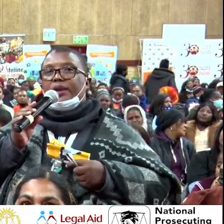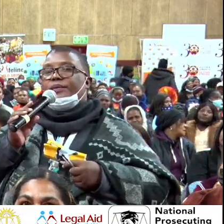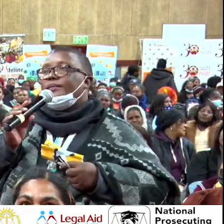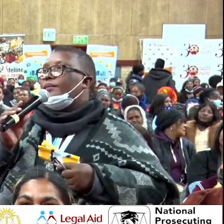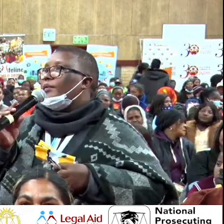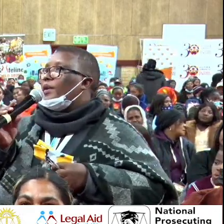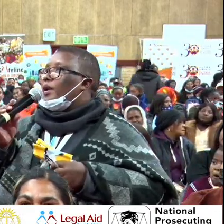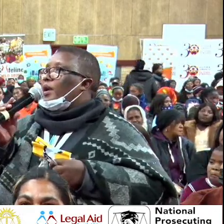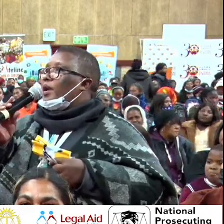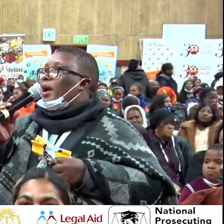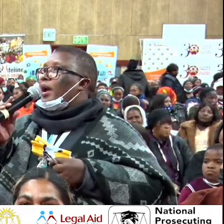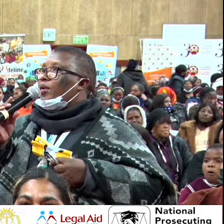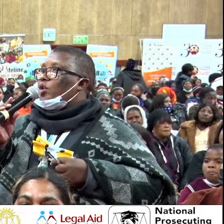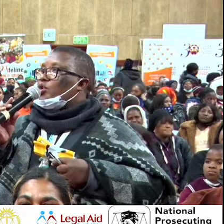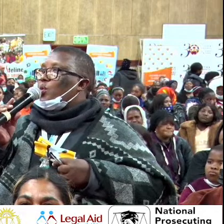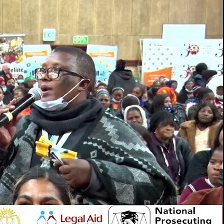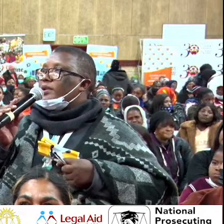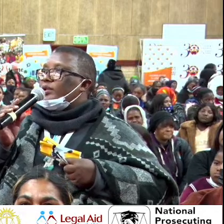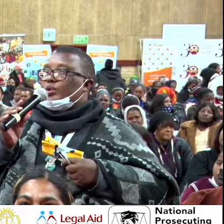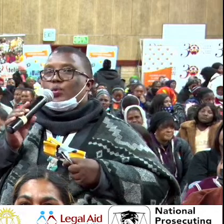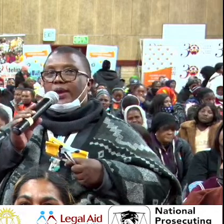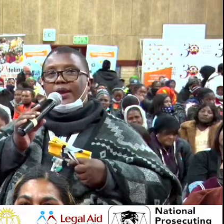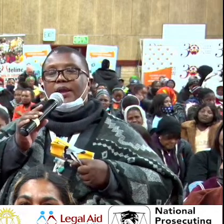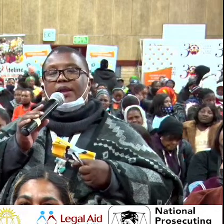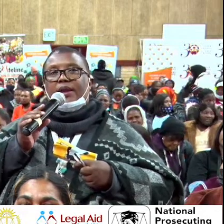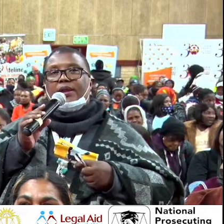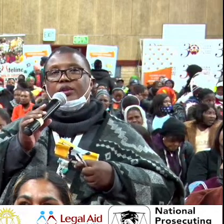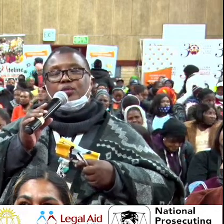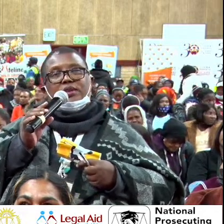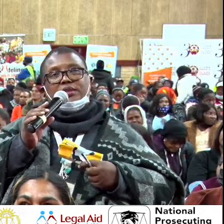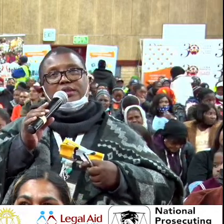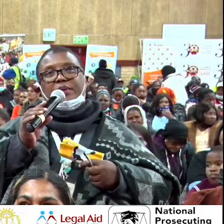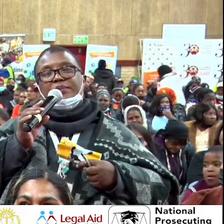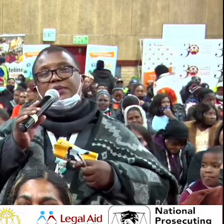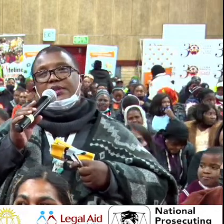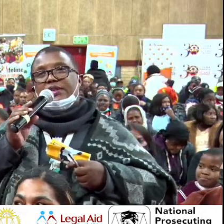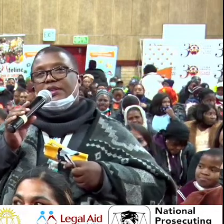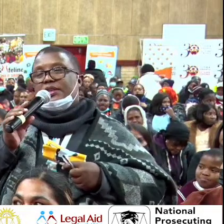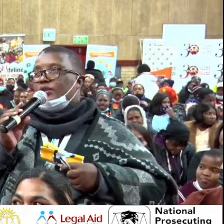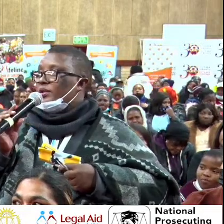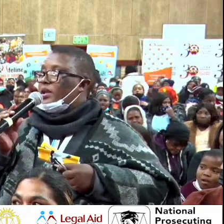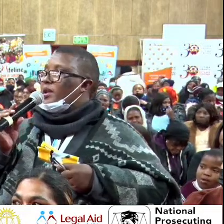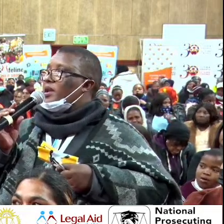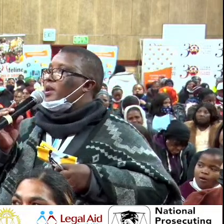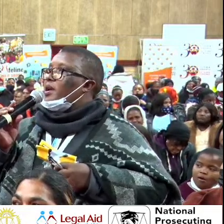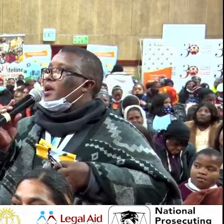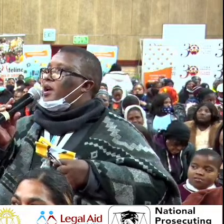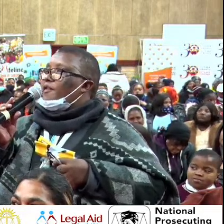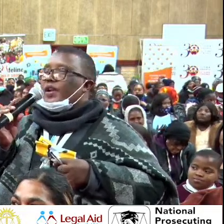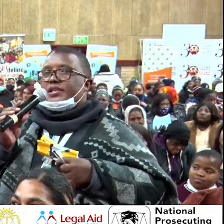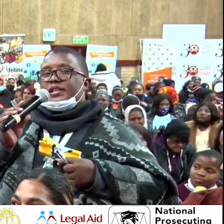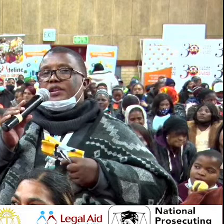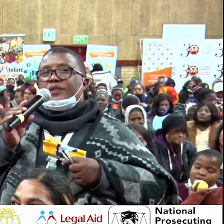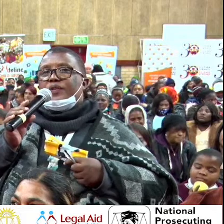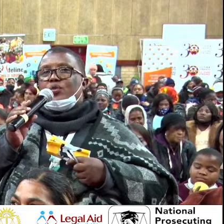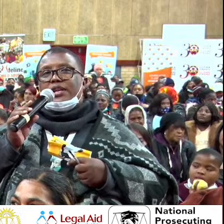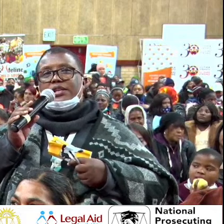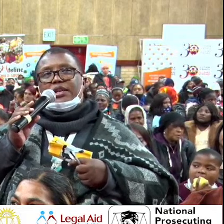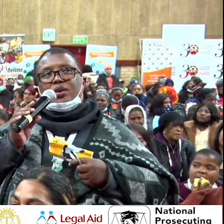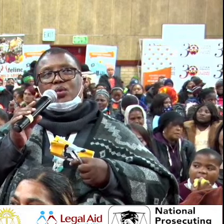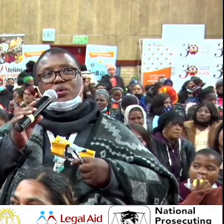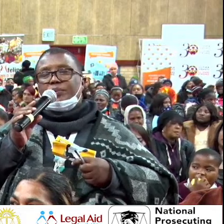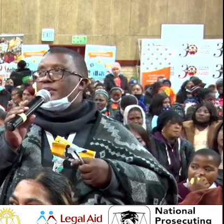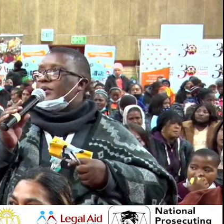area. I also want to add to these departments that are here today. Firstly, a few